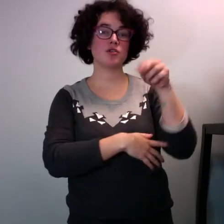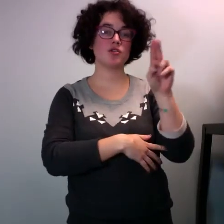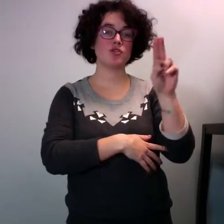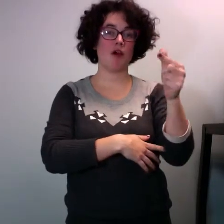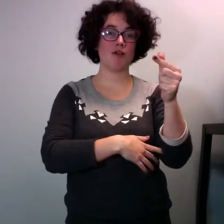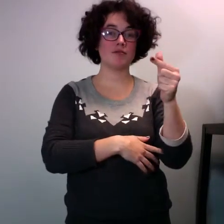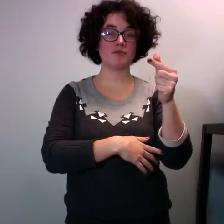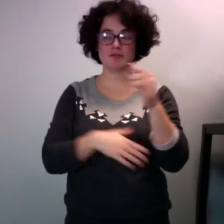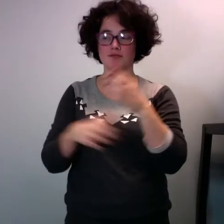having the bathroom.